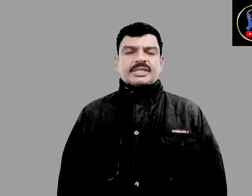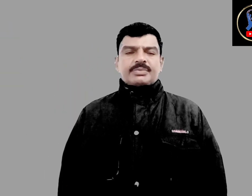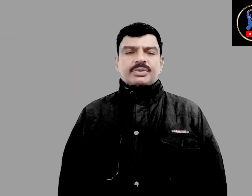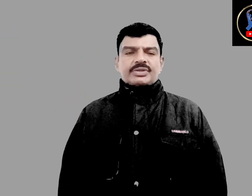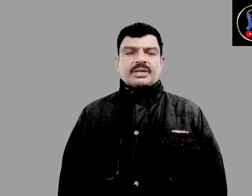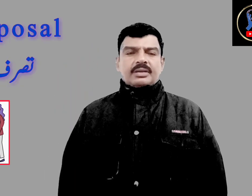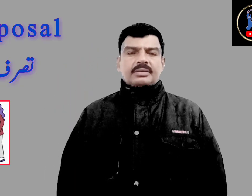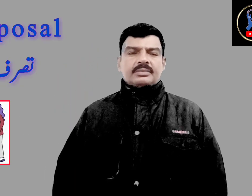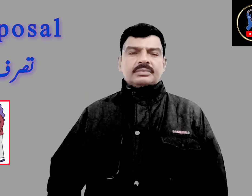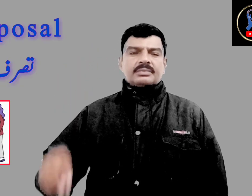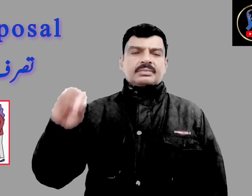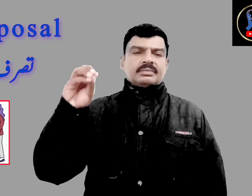disposal,